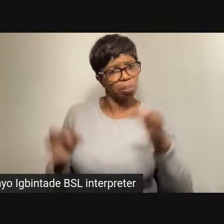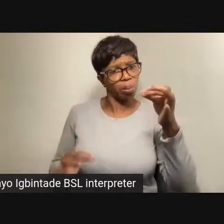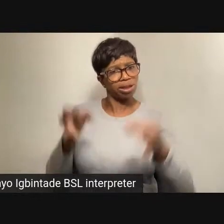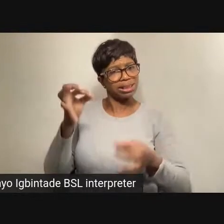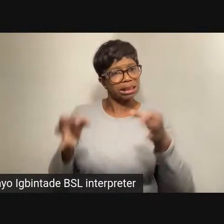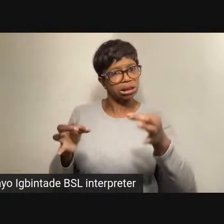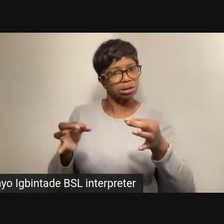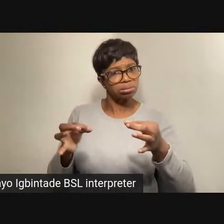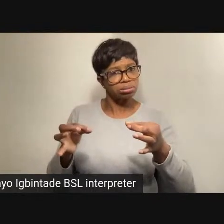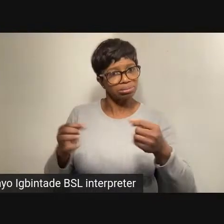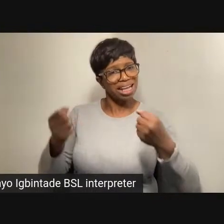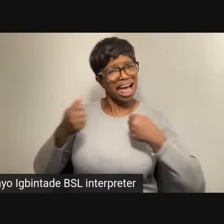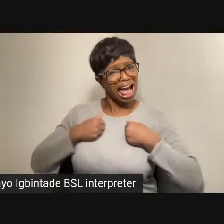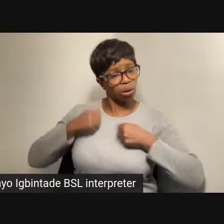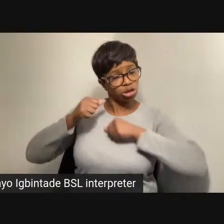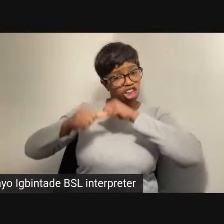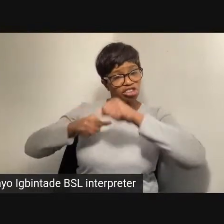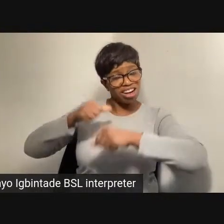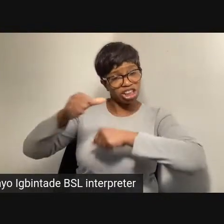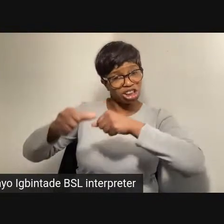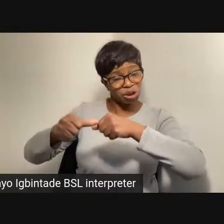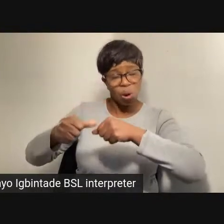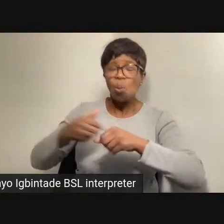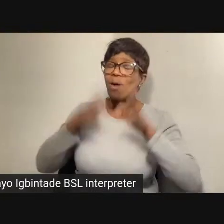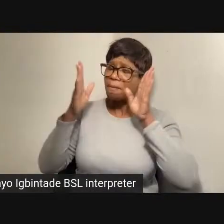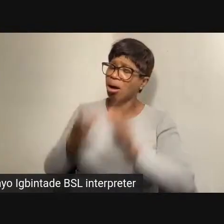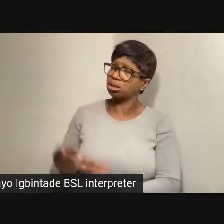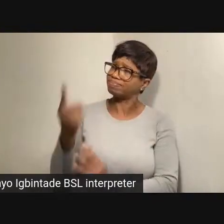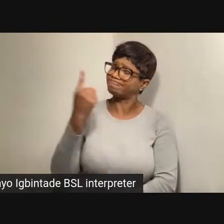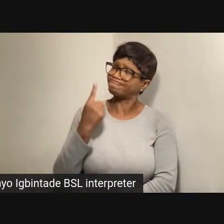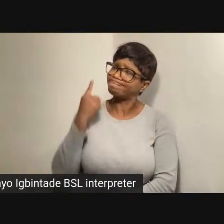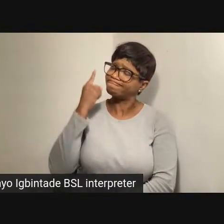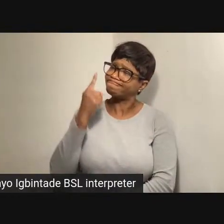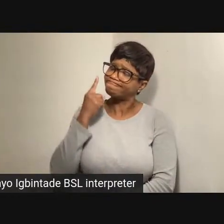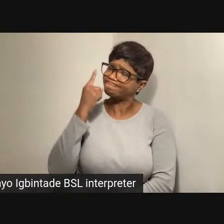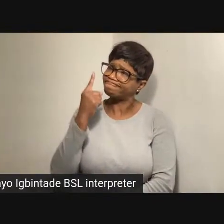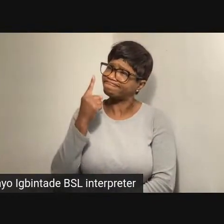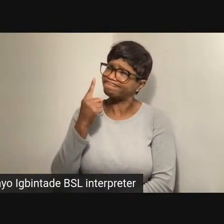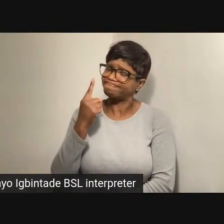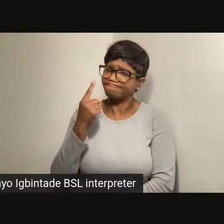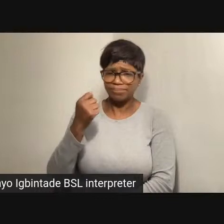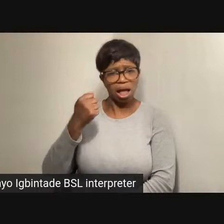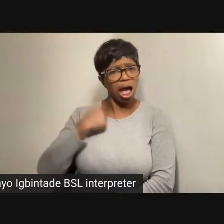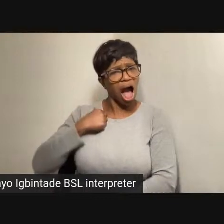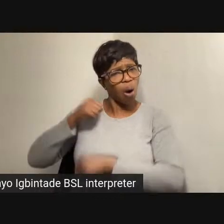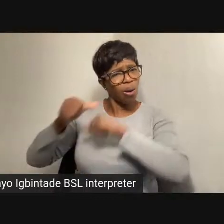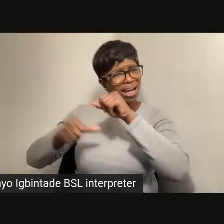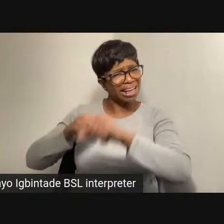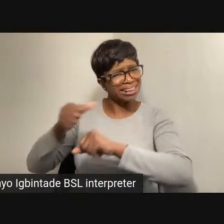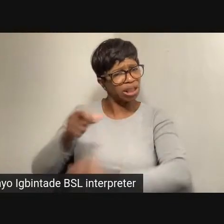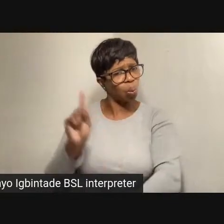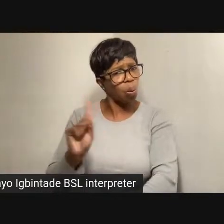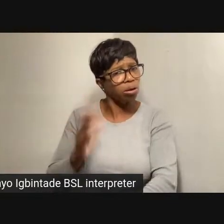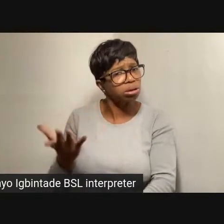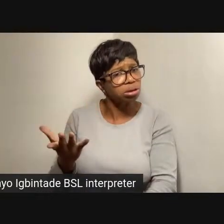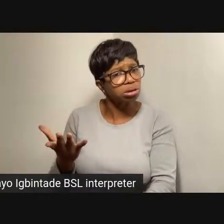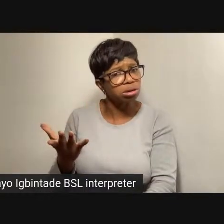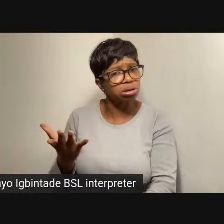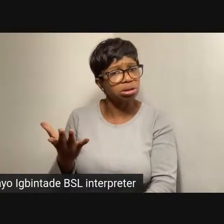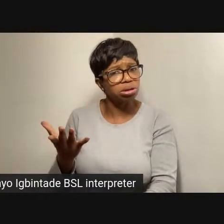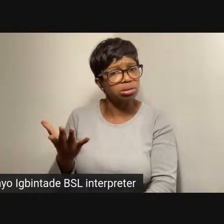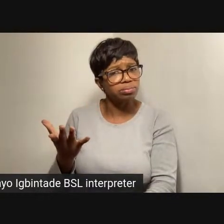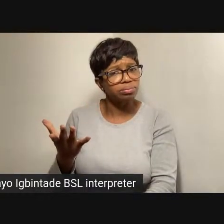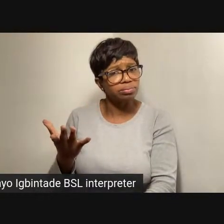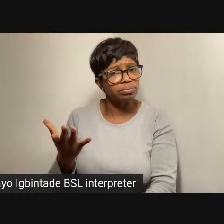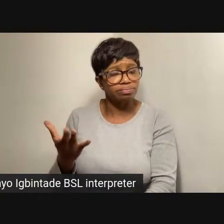our generation, we too must ask ourselves what our legacy will be. This